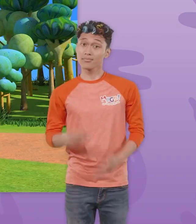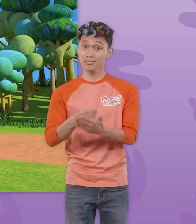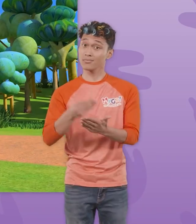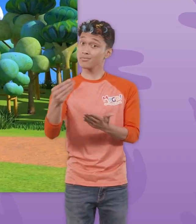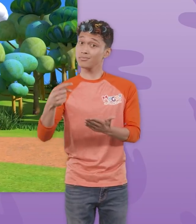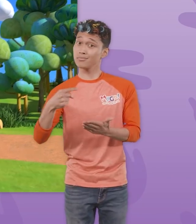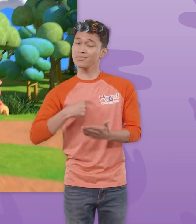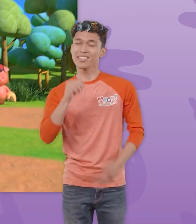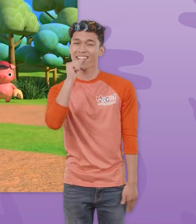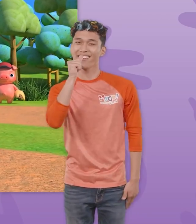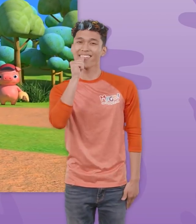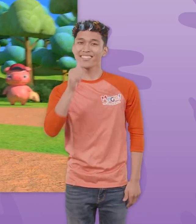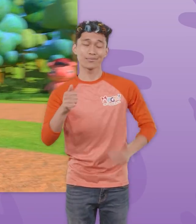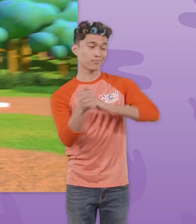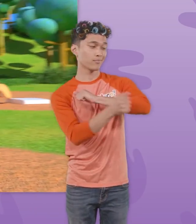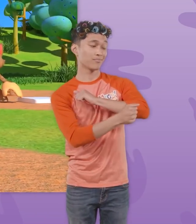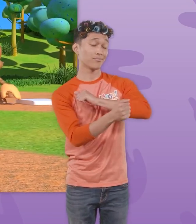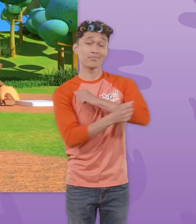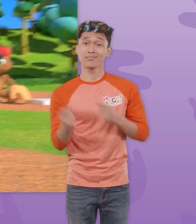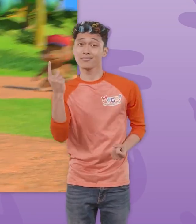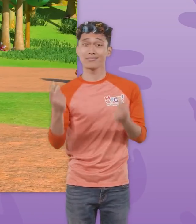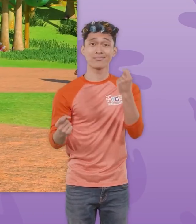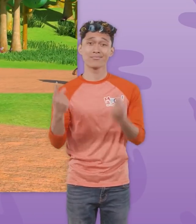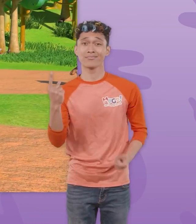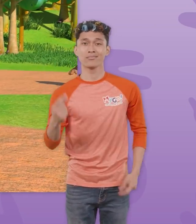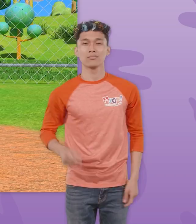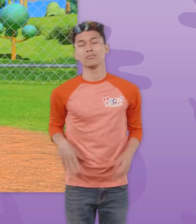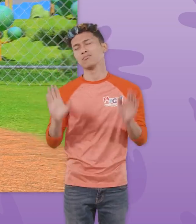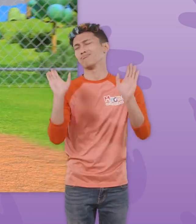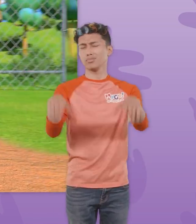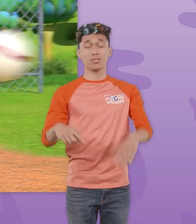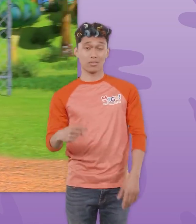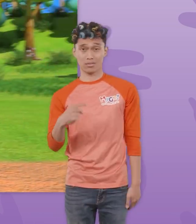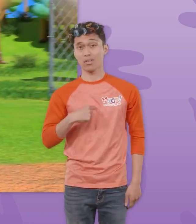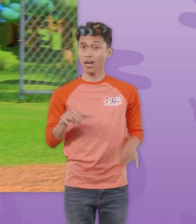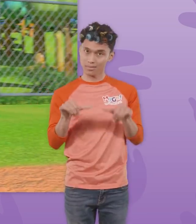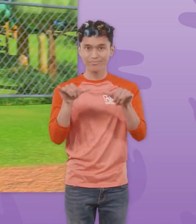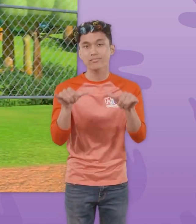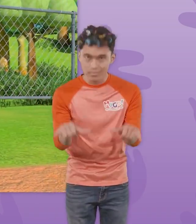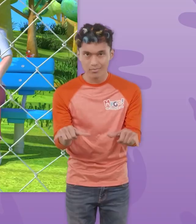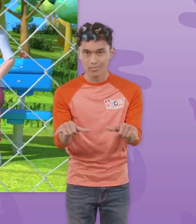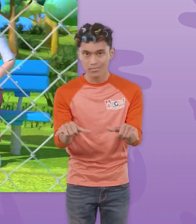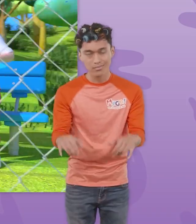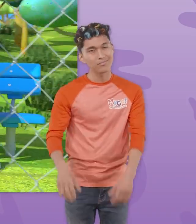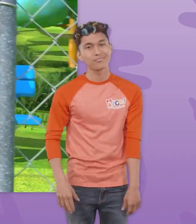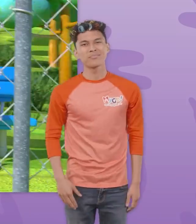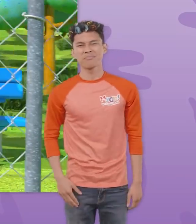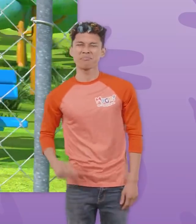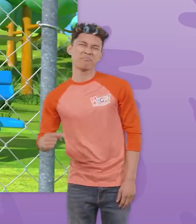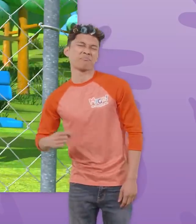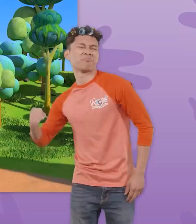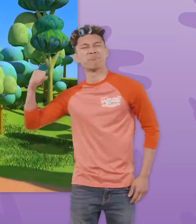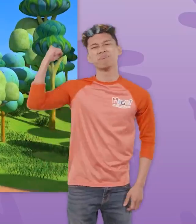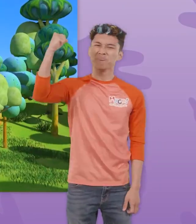Buy me some peanuts and Cracker Jacks I don't care if I never